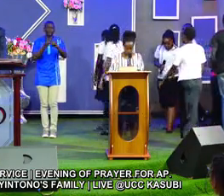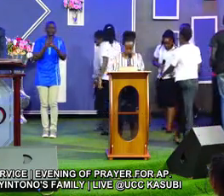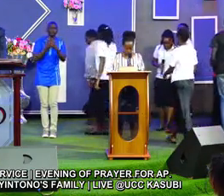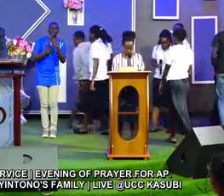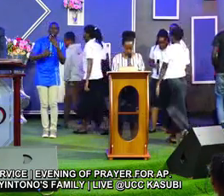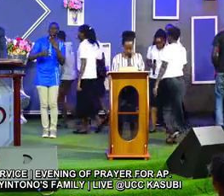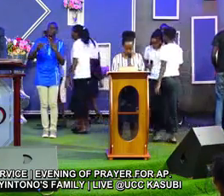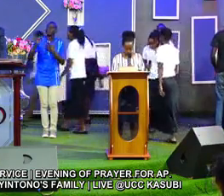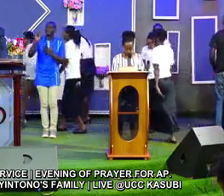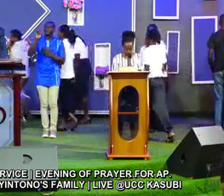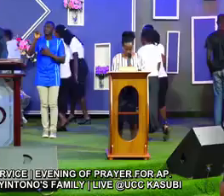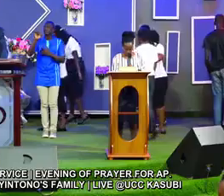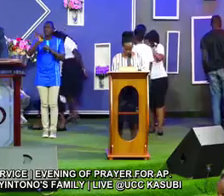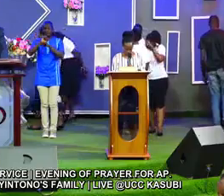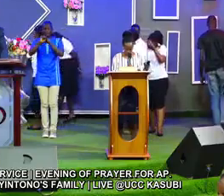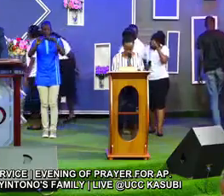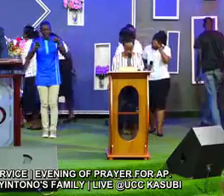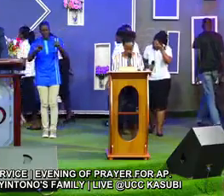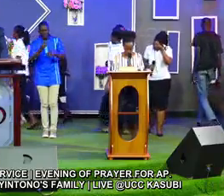Tukwetanga,